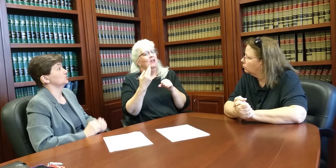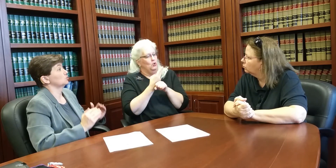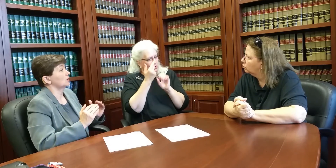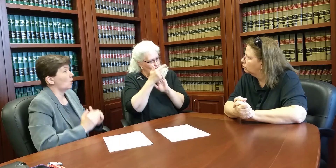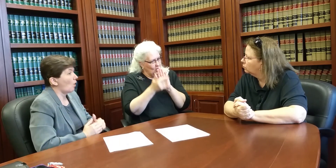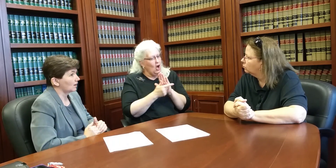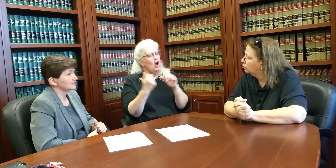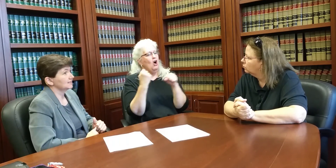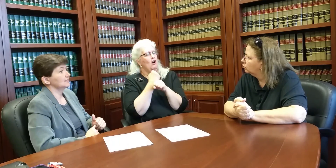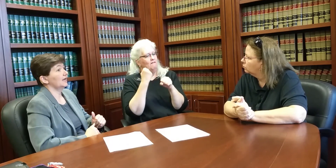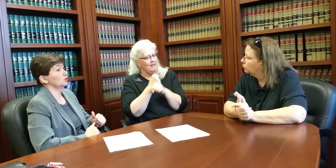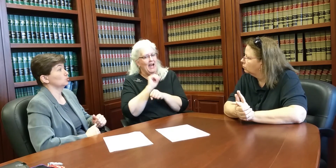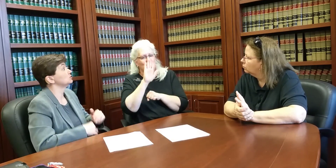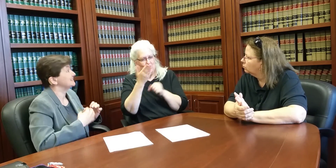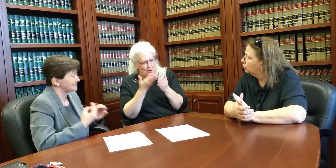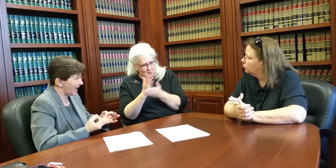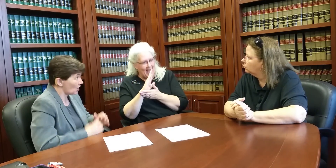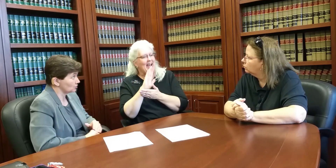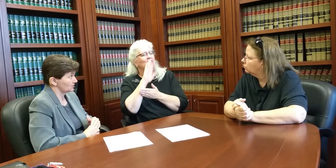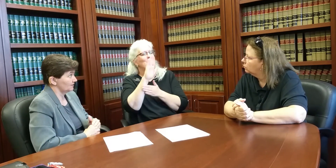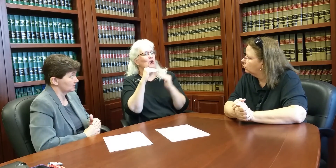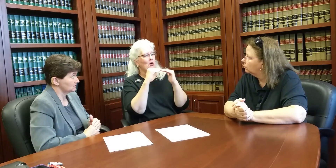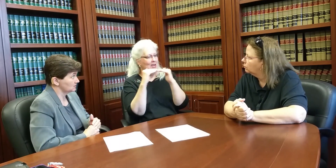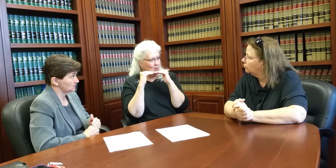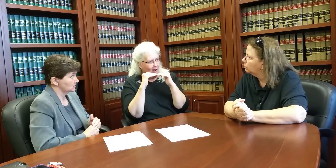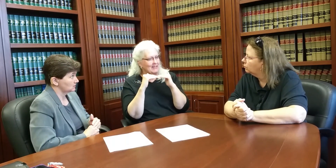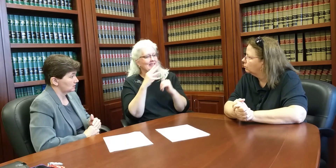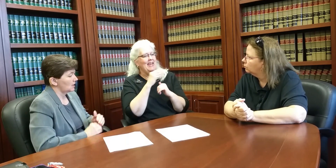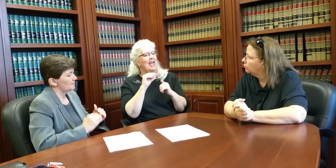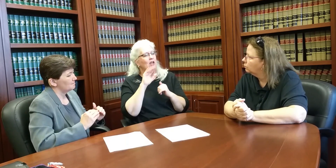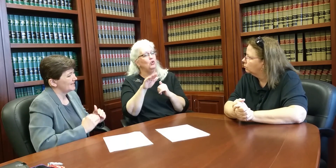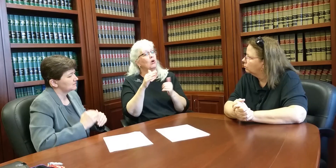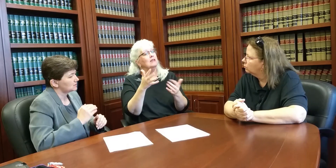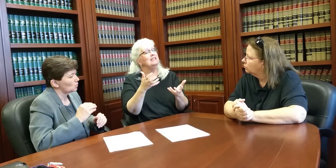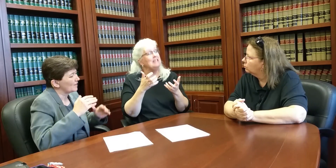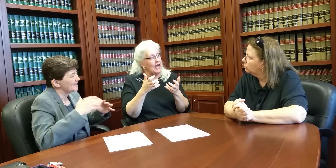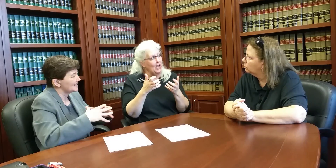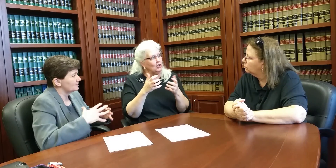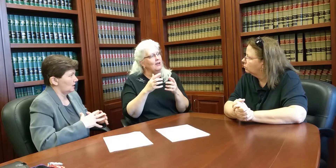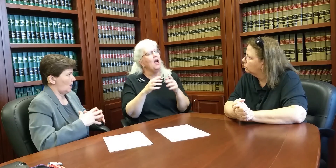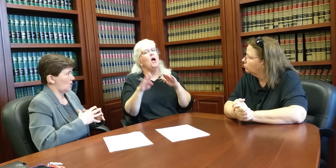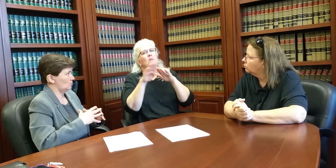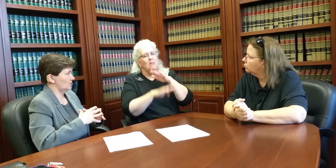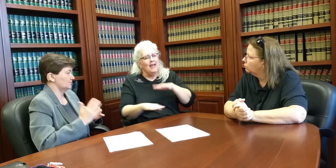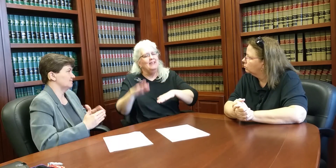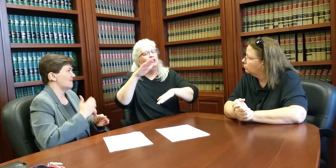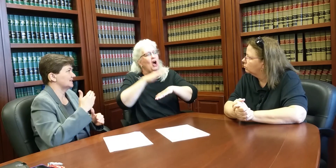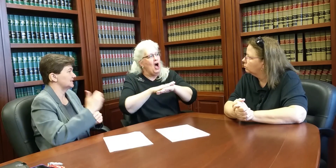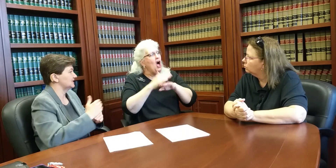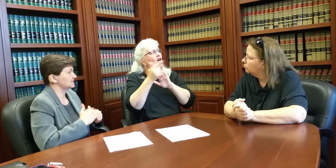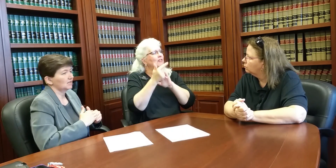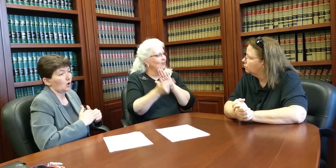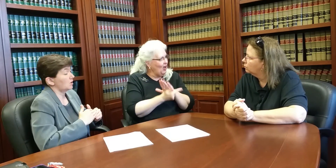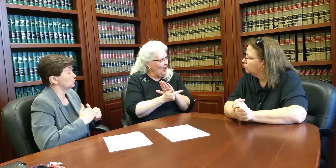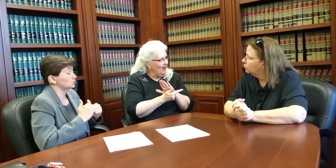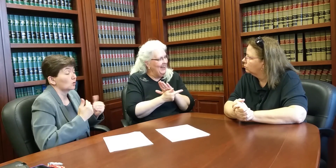your equality and your desires even based within the law, rather than fighting against the law, because you're not going